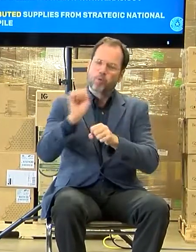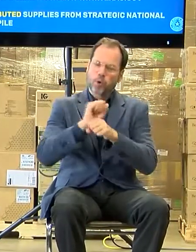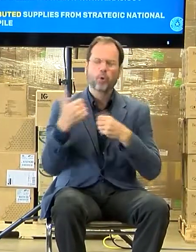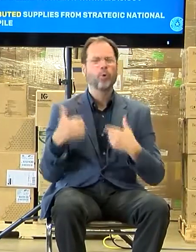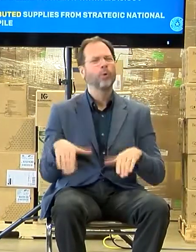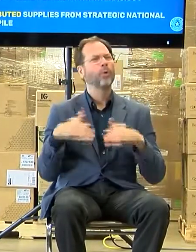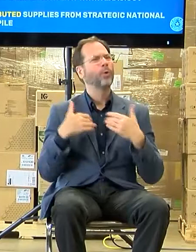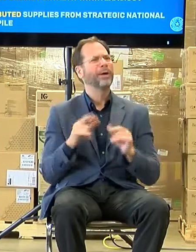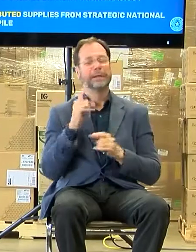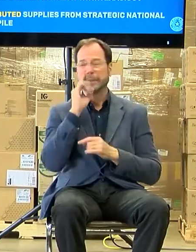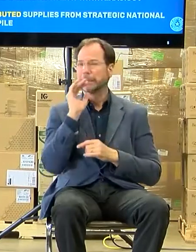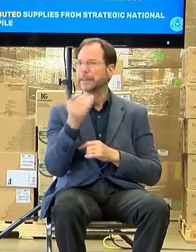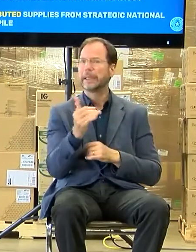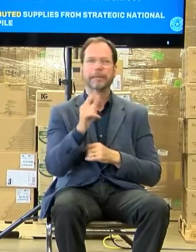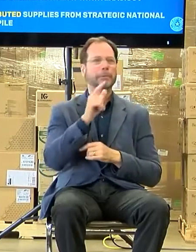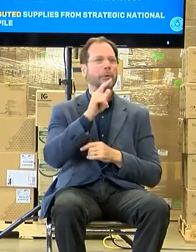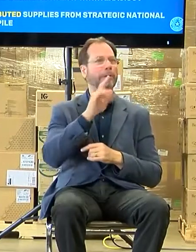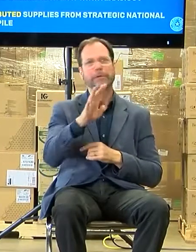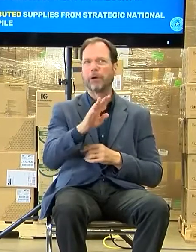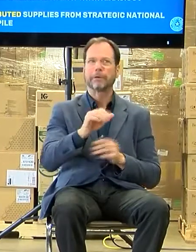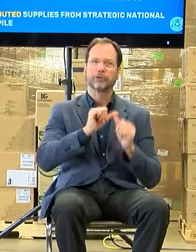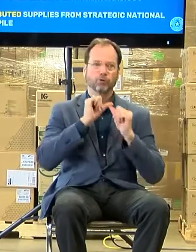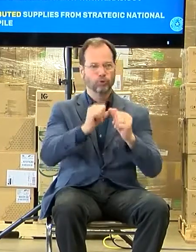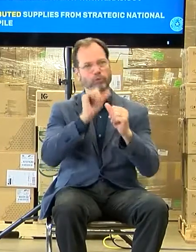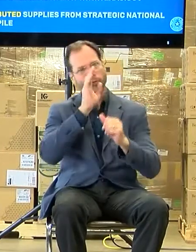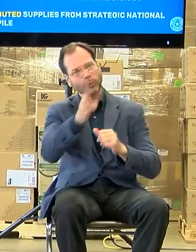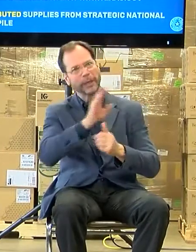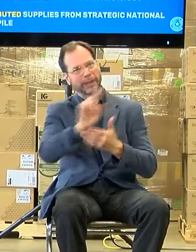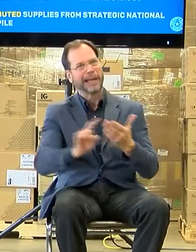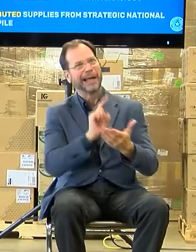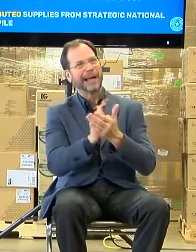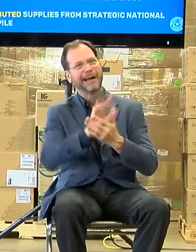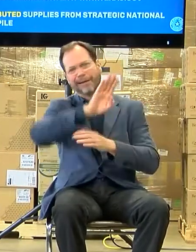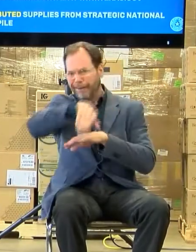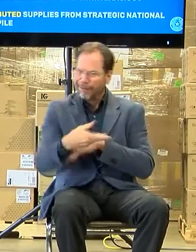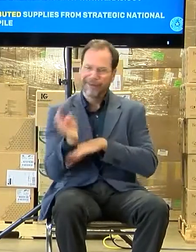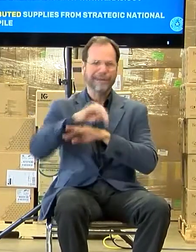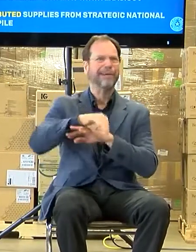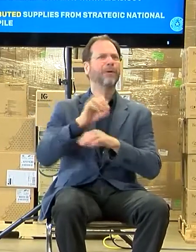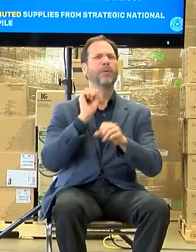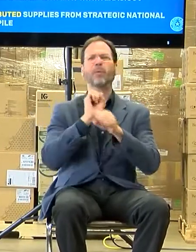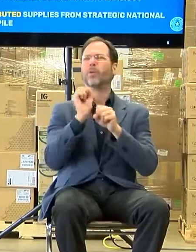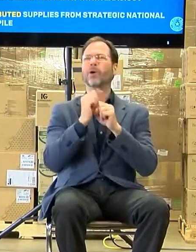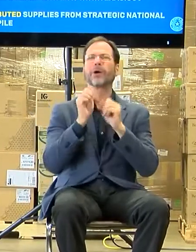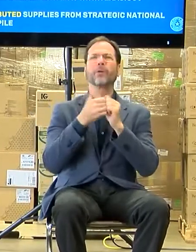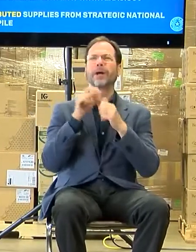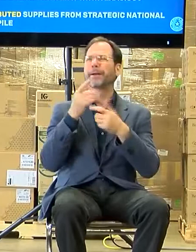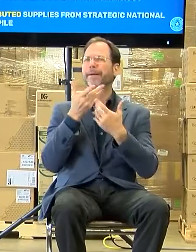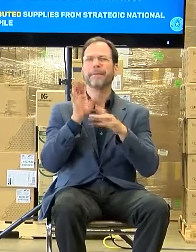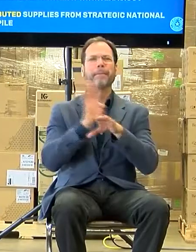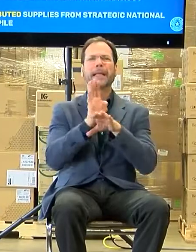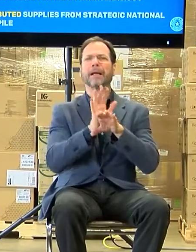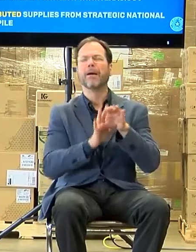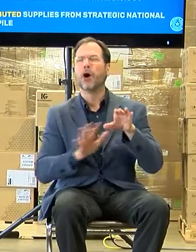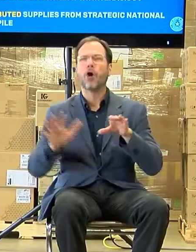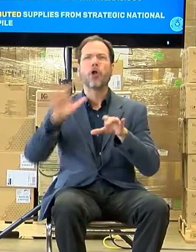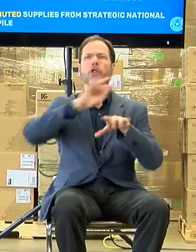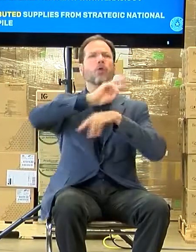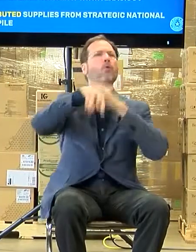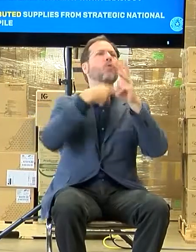seems like they are working for 24 hours a day, and they are dealing with entities across the entire